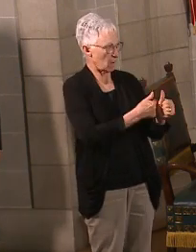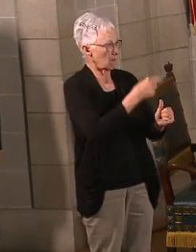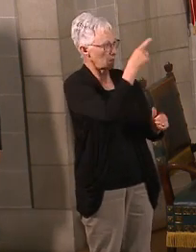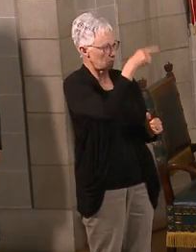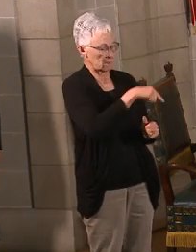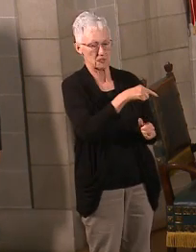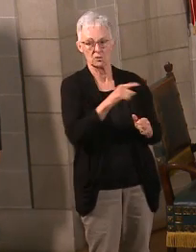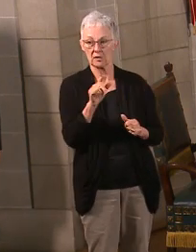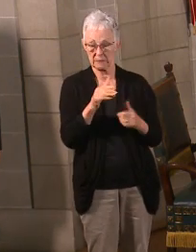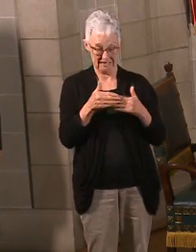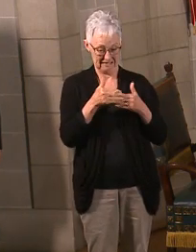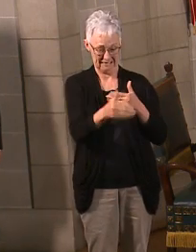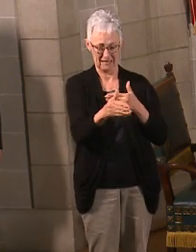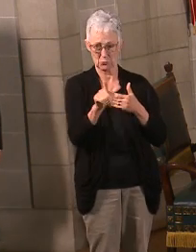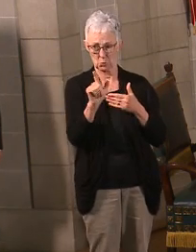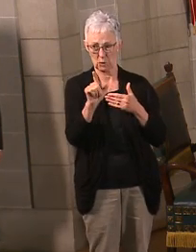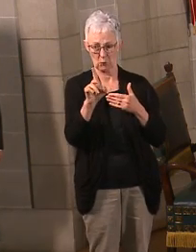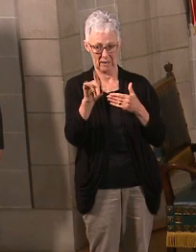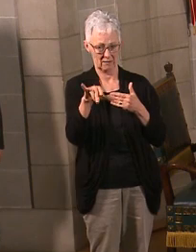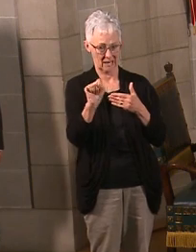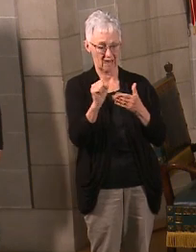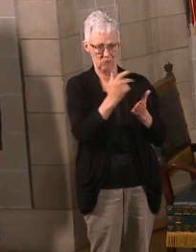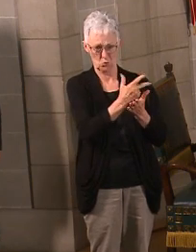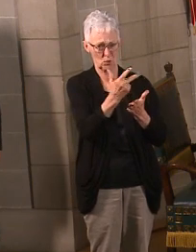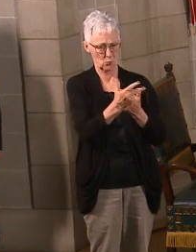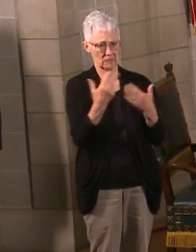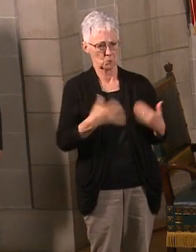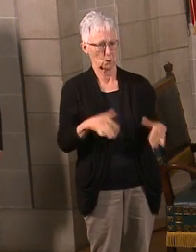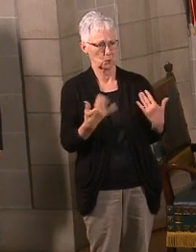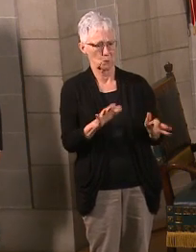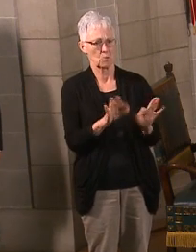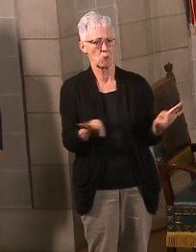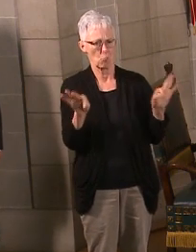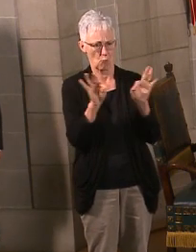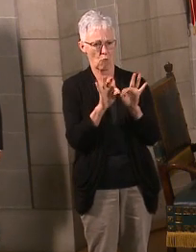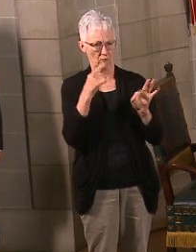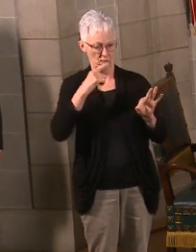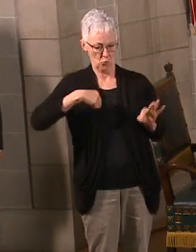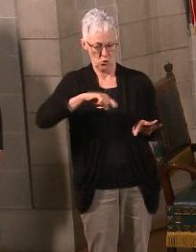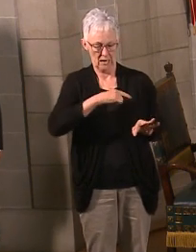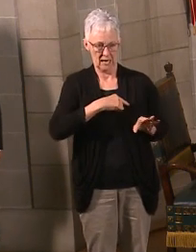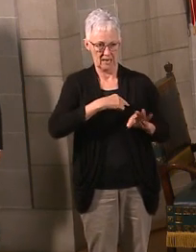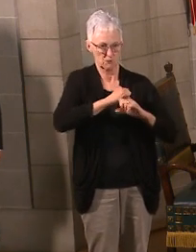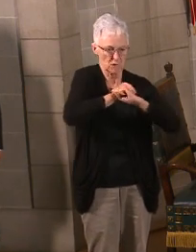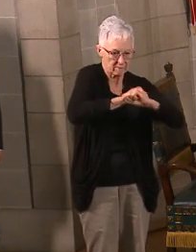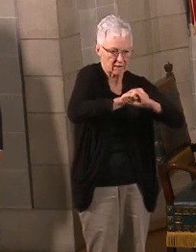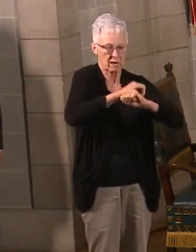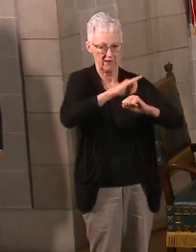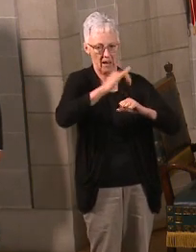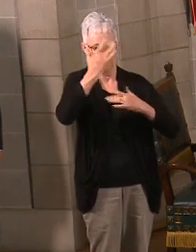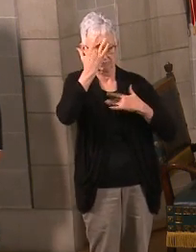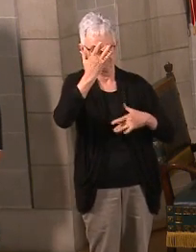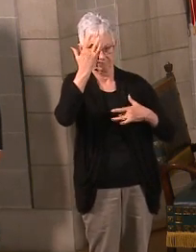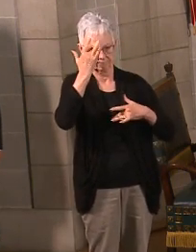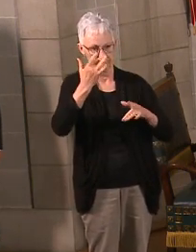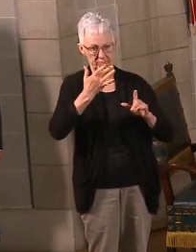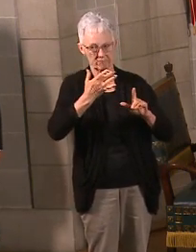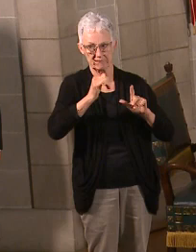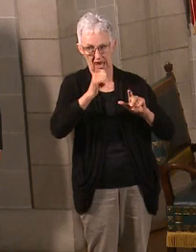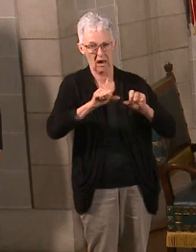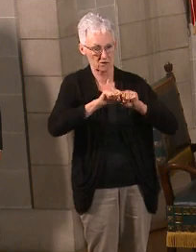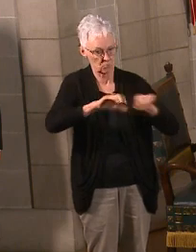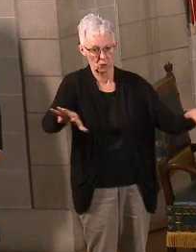the rest of the month of April. Now, the first thing we want to hit upon, we talked about this last week, is the Google data, which tracks